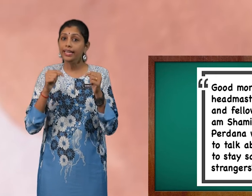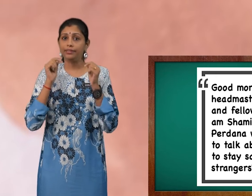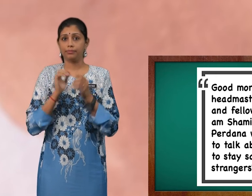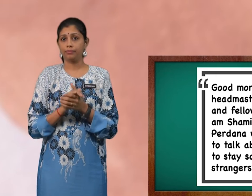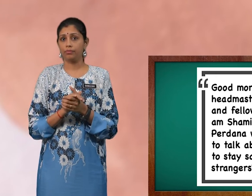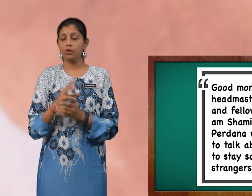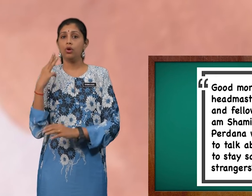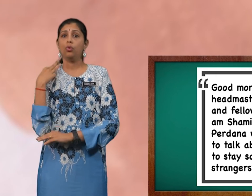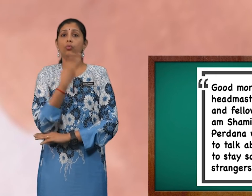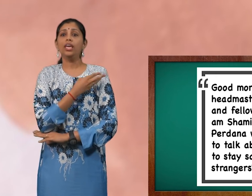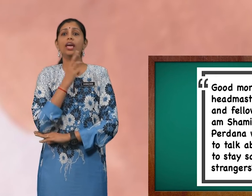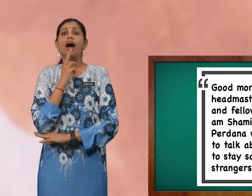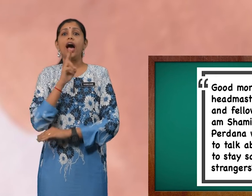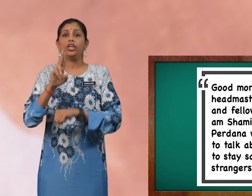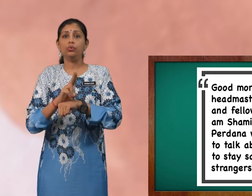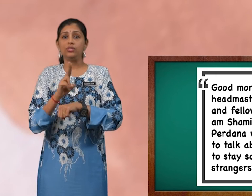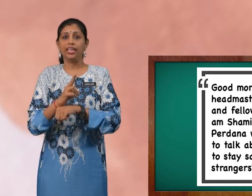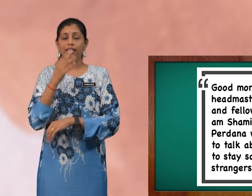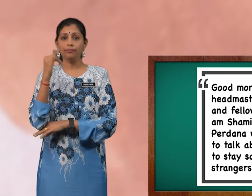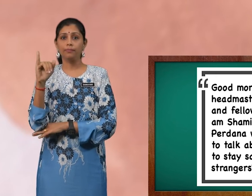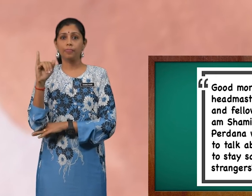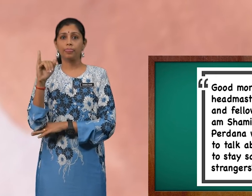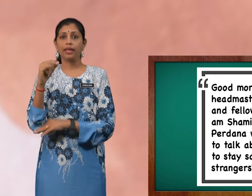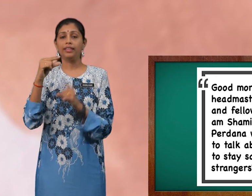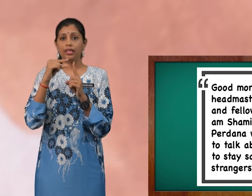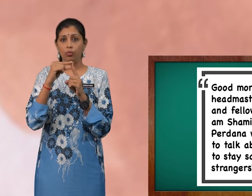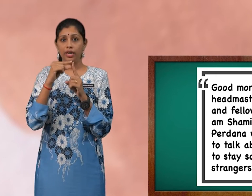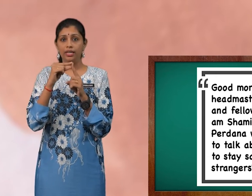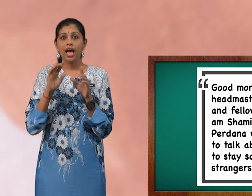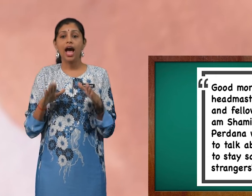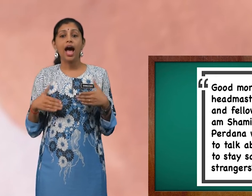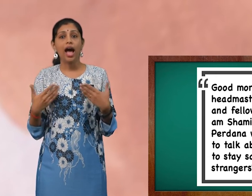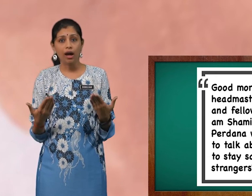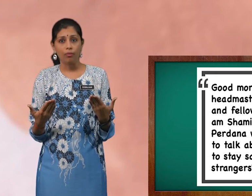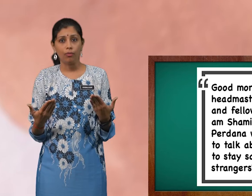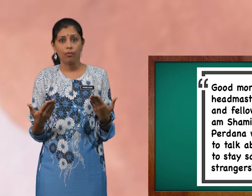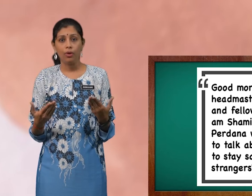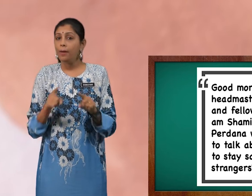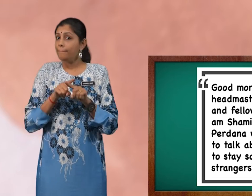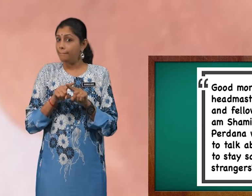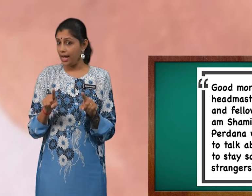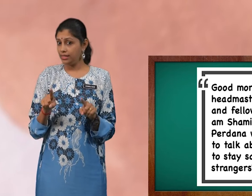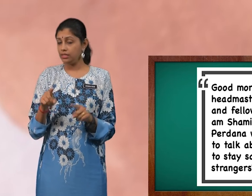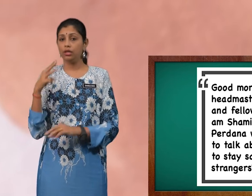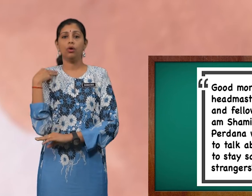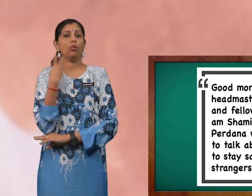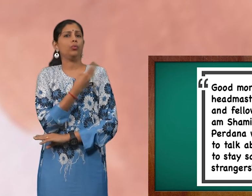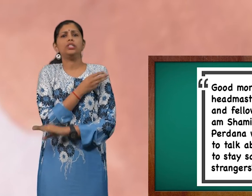Here, we are using the word how, but we